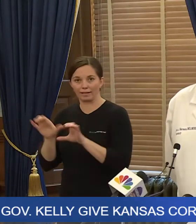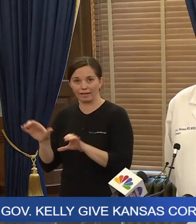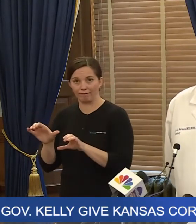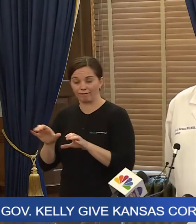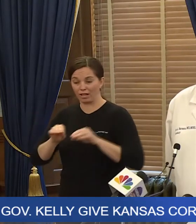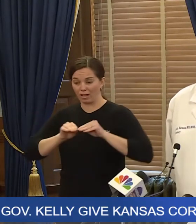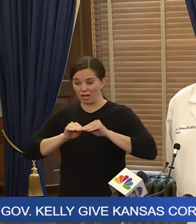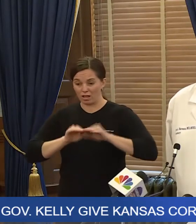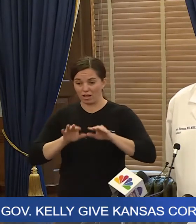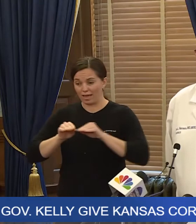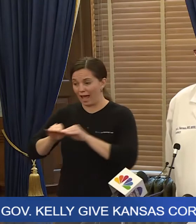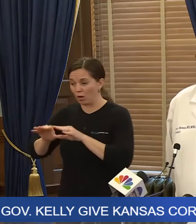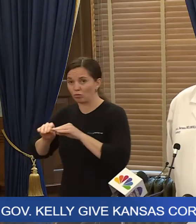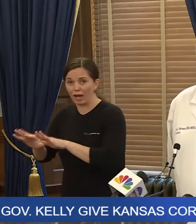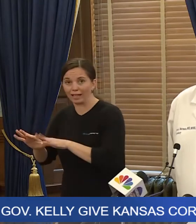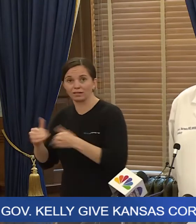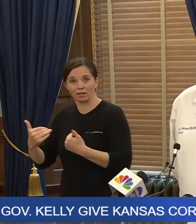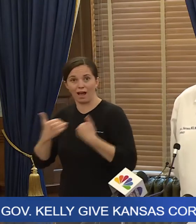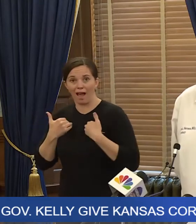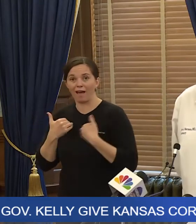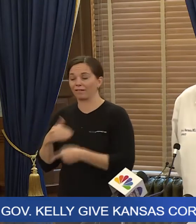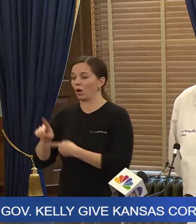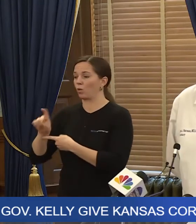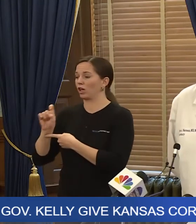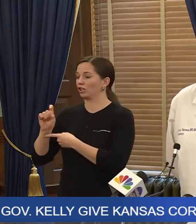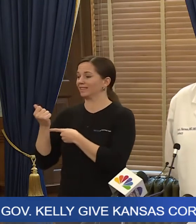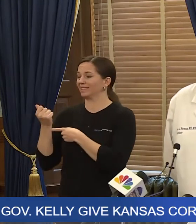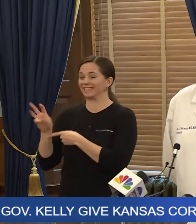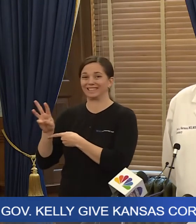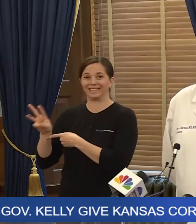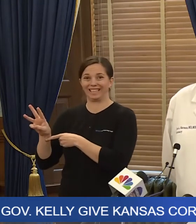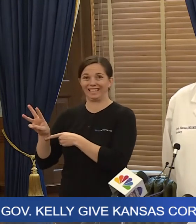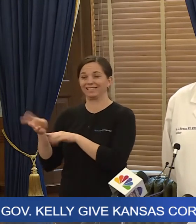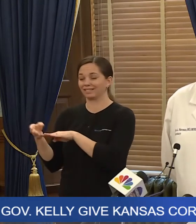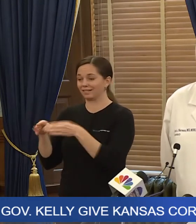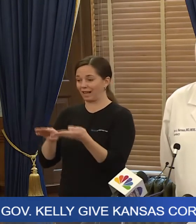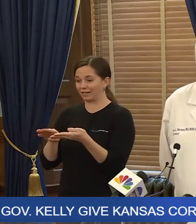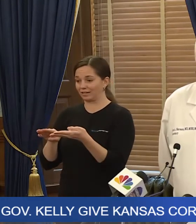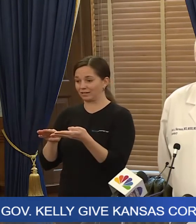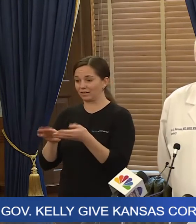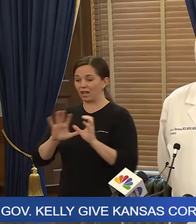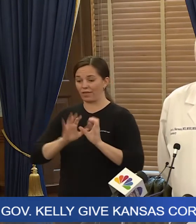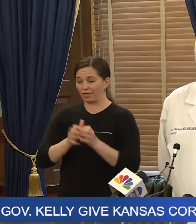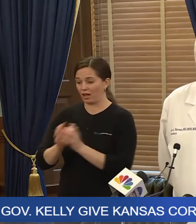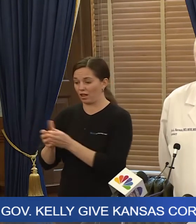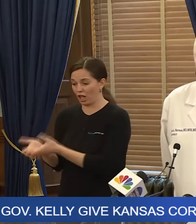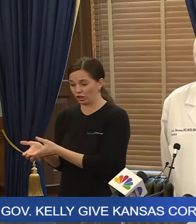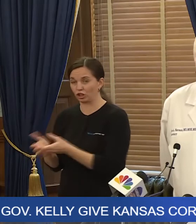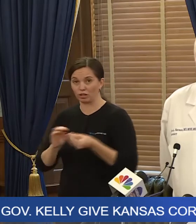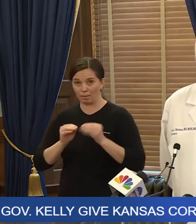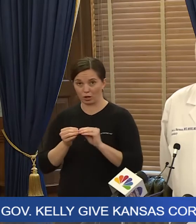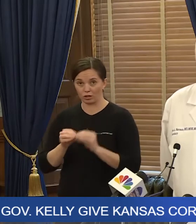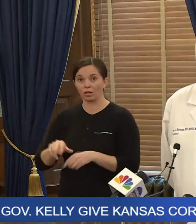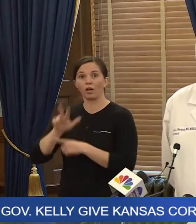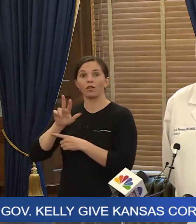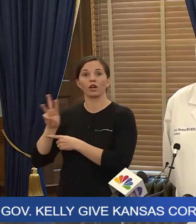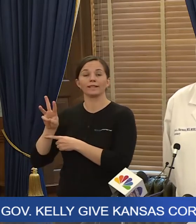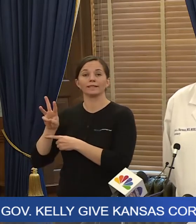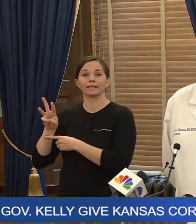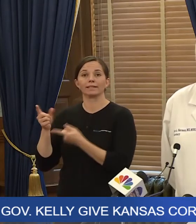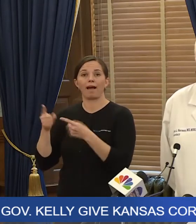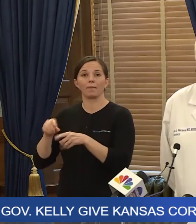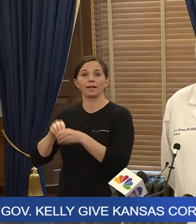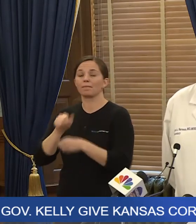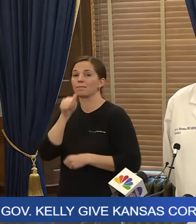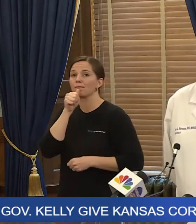for 3,500 cases and 116 deaths. The cluster breakdown is as follows. 36 occurred in